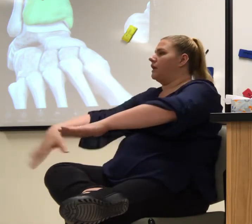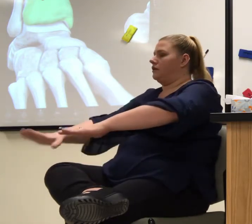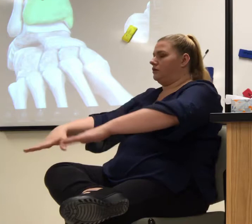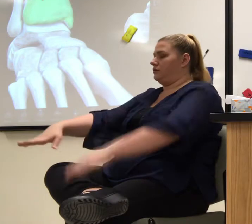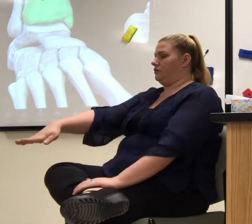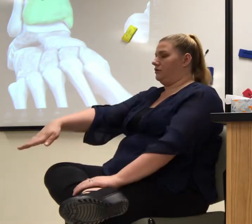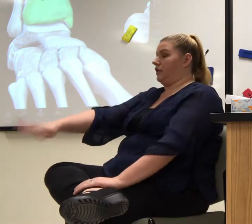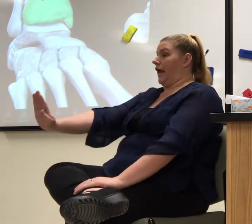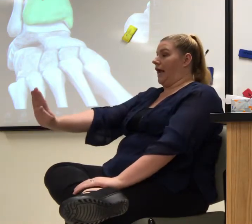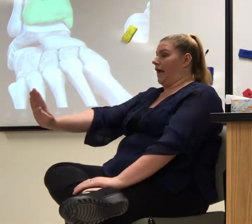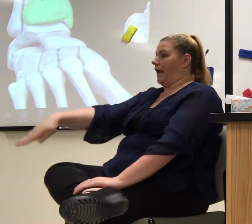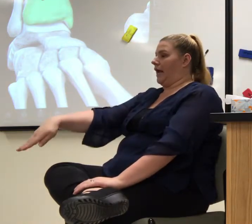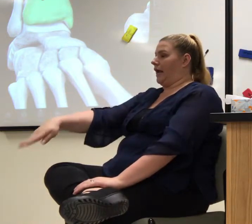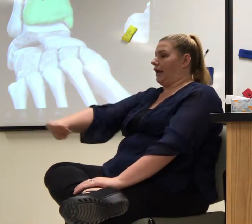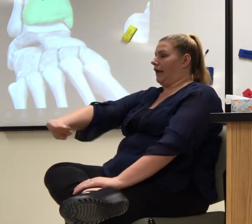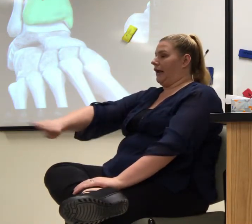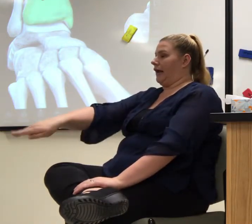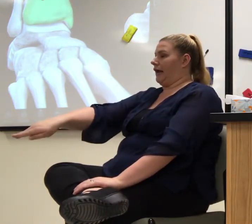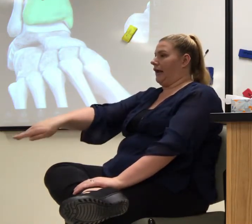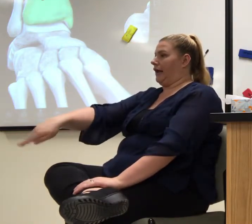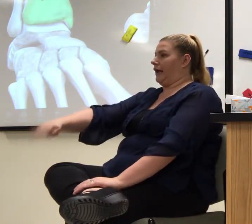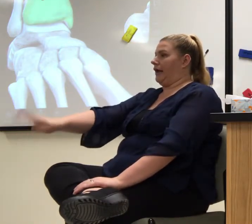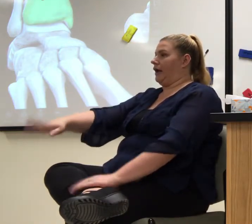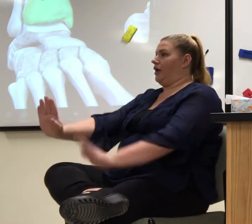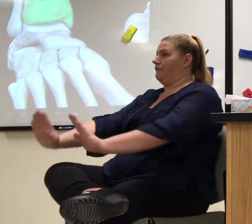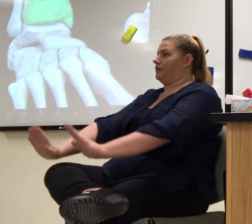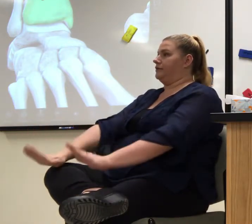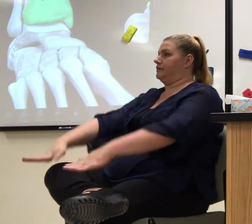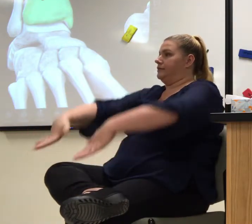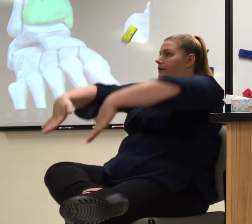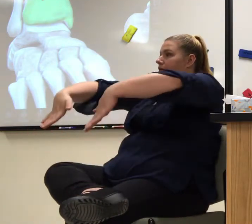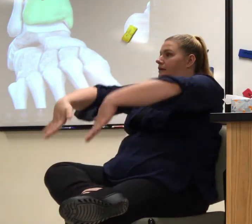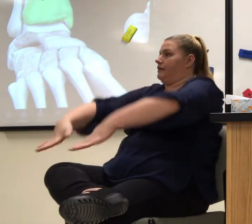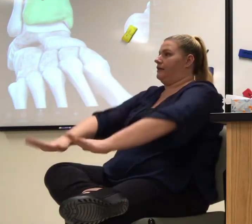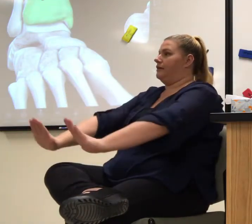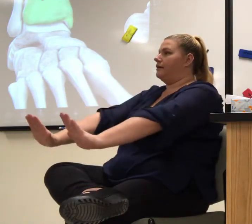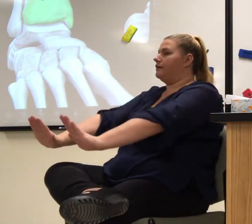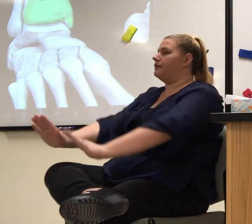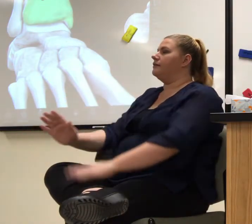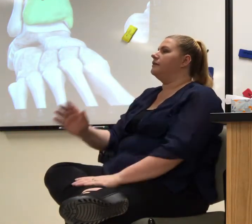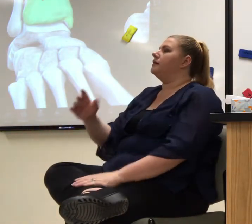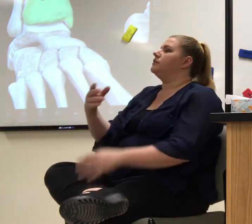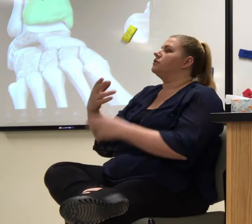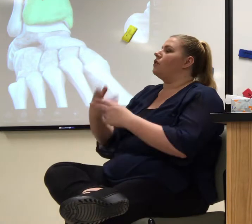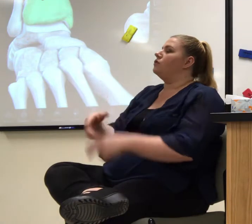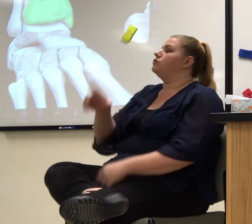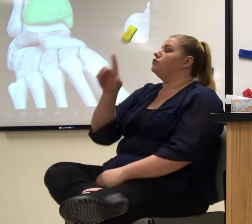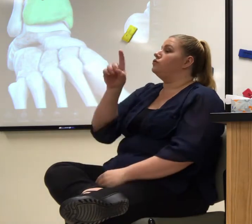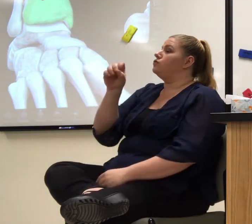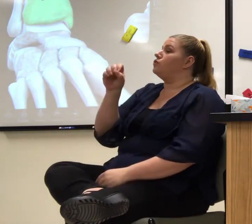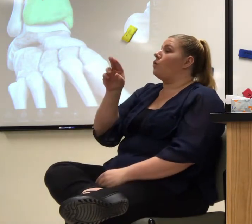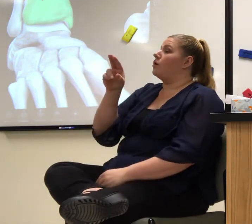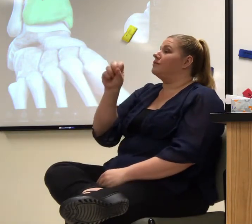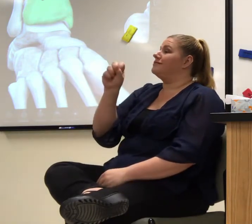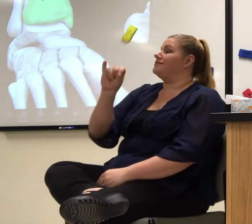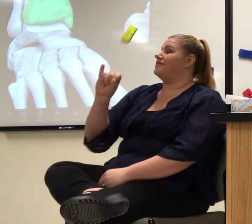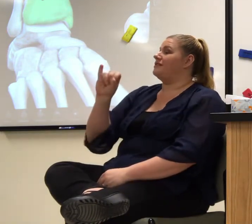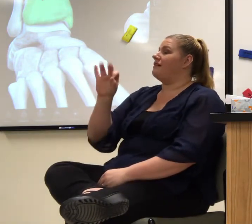on your tippy toes, and rock back and forth. That is called dorsiflexion, plantar flexion. So that's the main